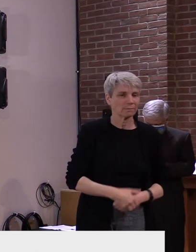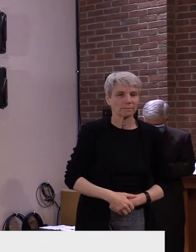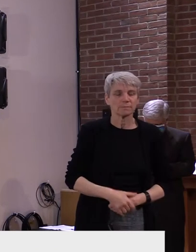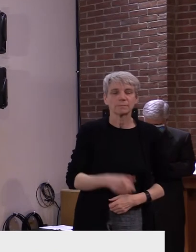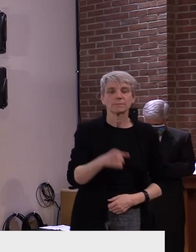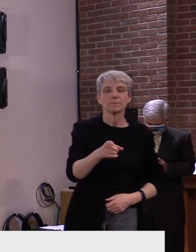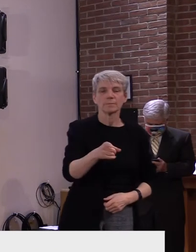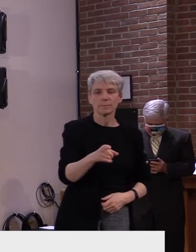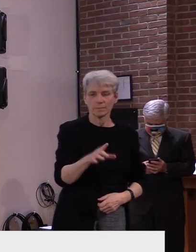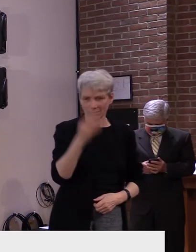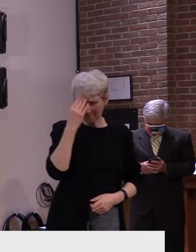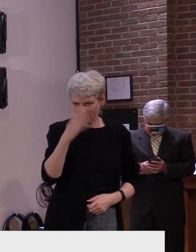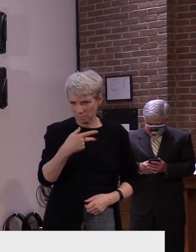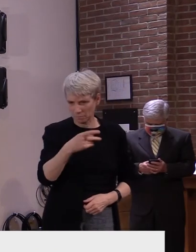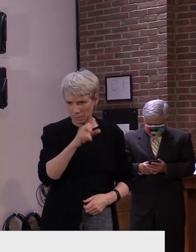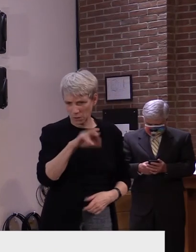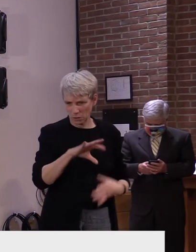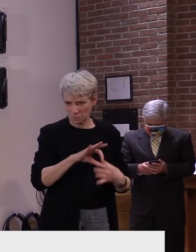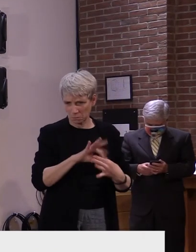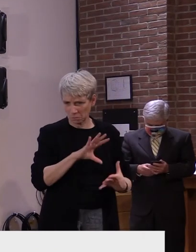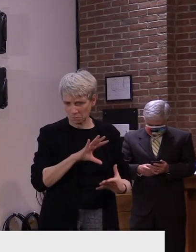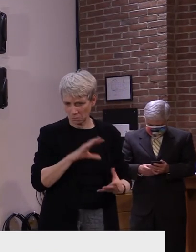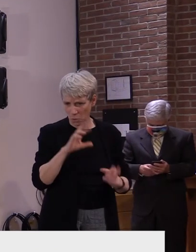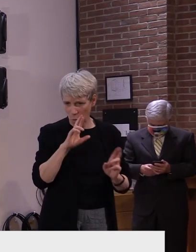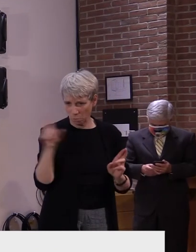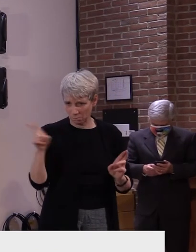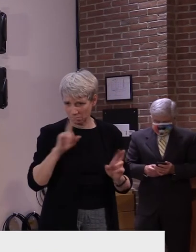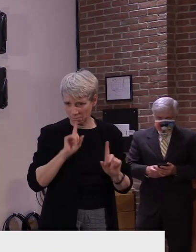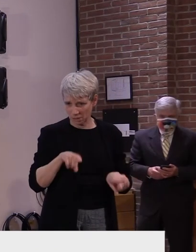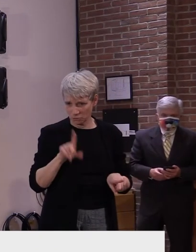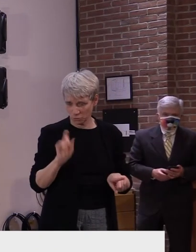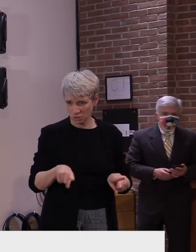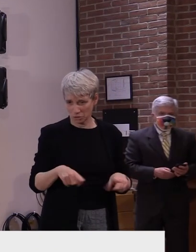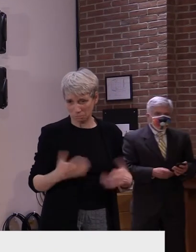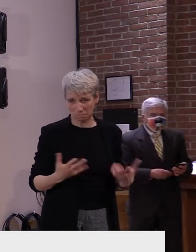uh peter i think we lost you i hope that answers your question